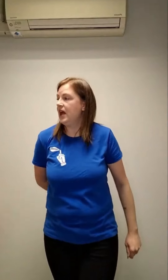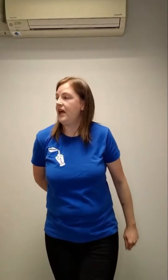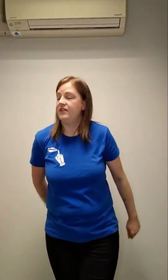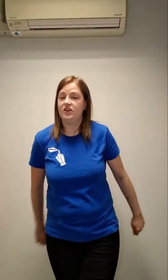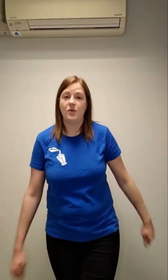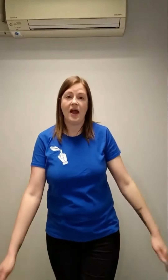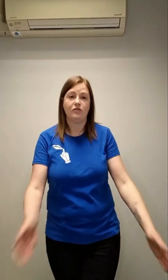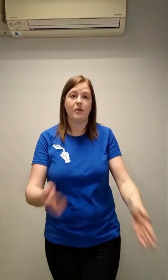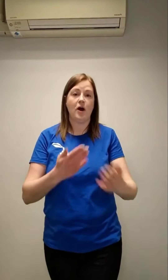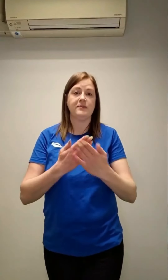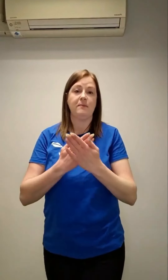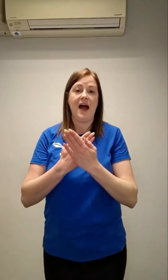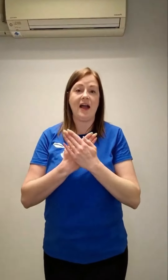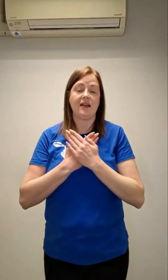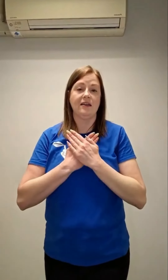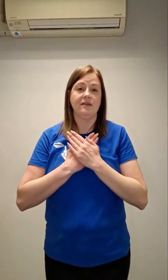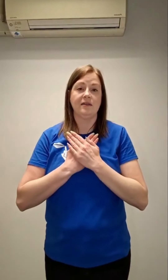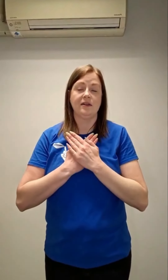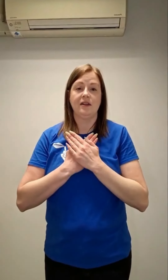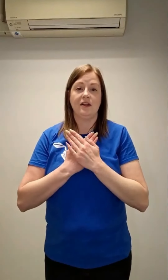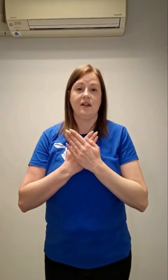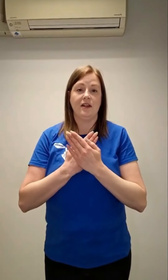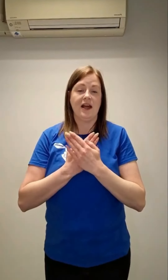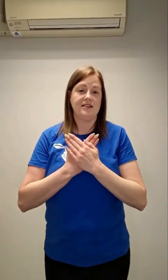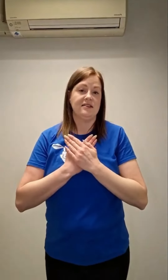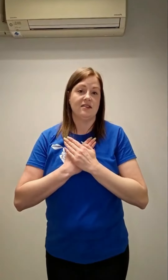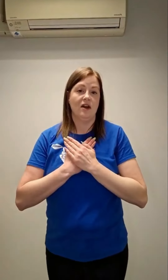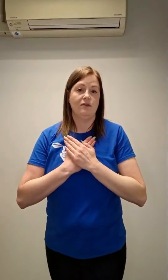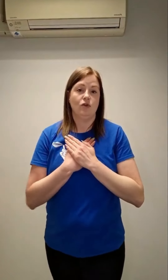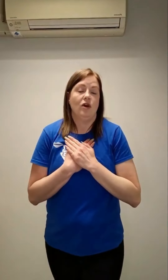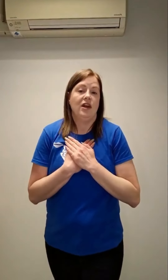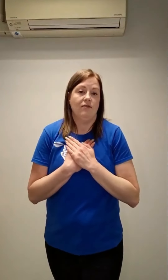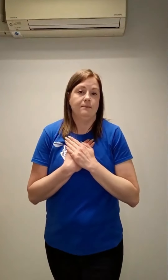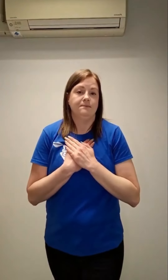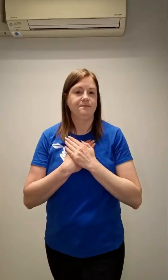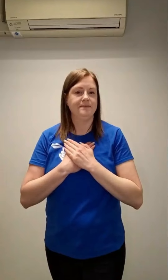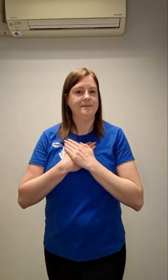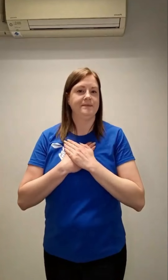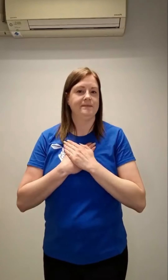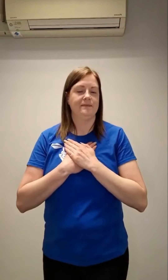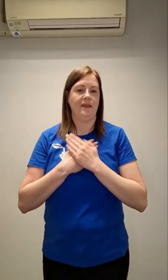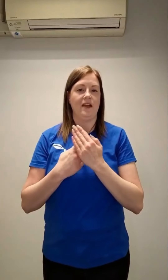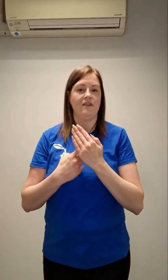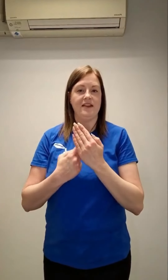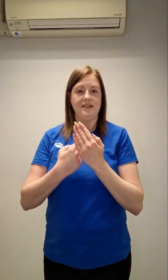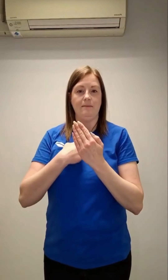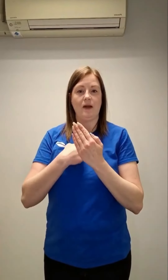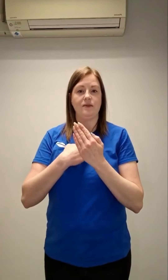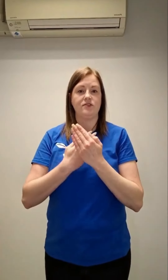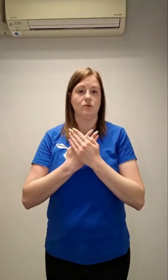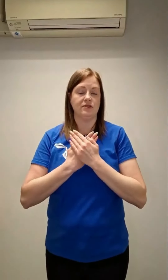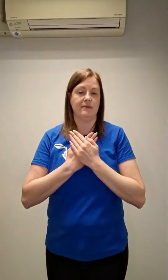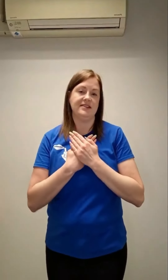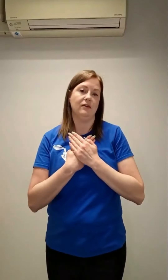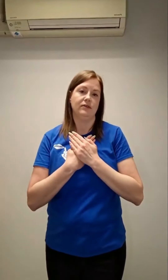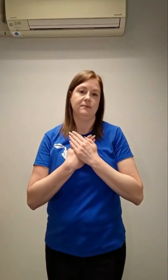And then you have palms back, as in the sign for love. And they are facing backwards towards myself.